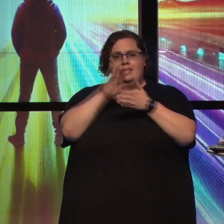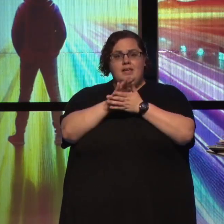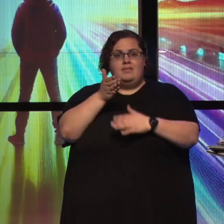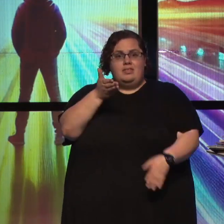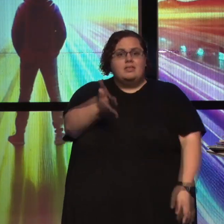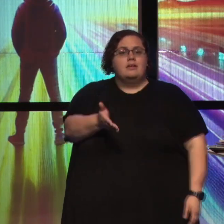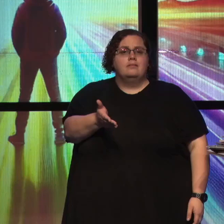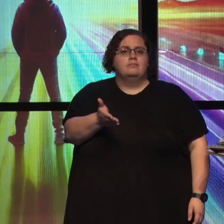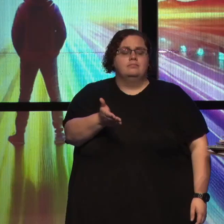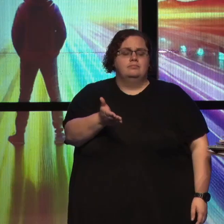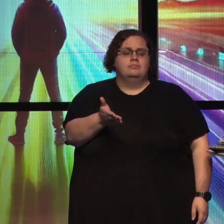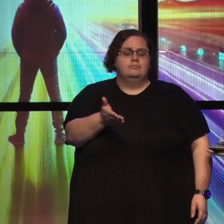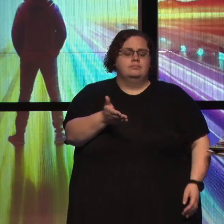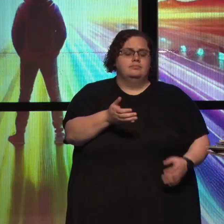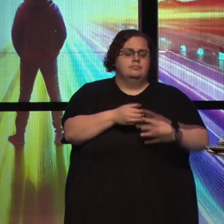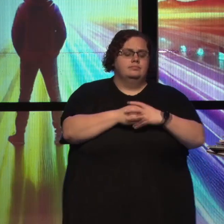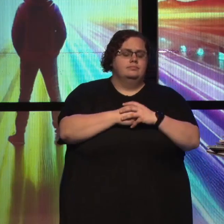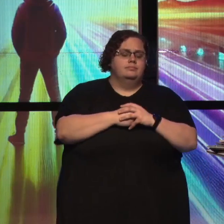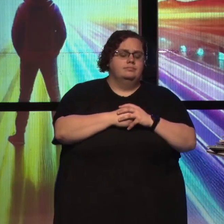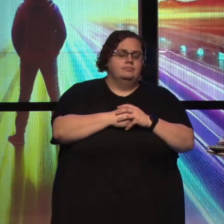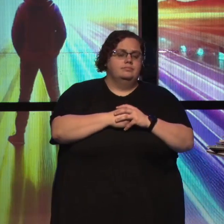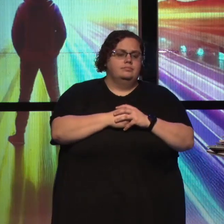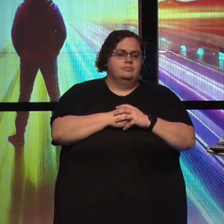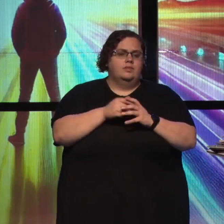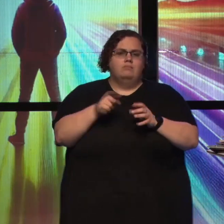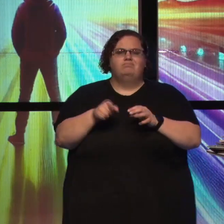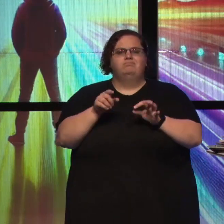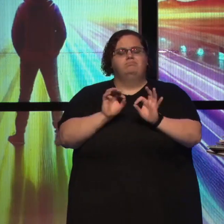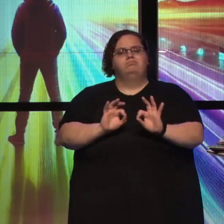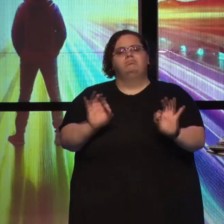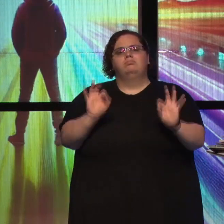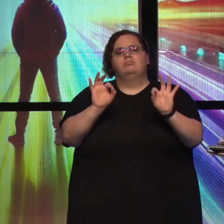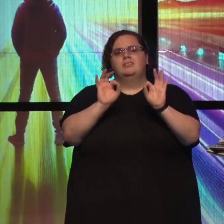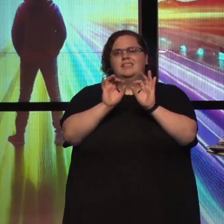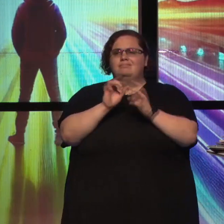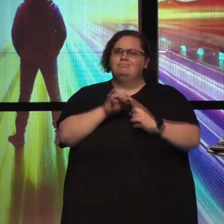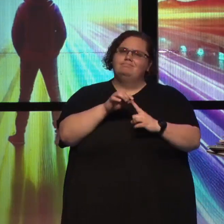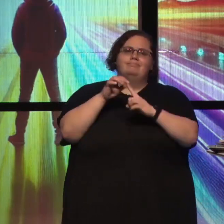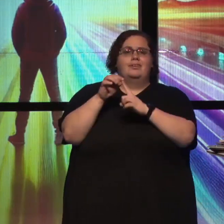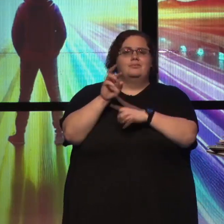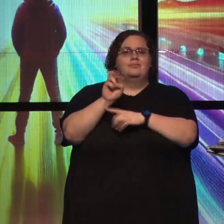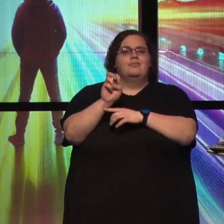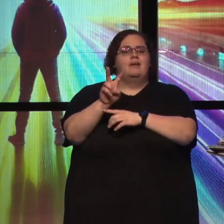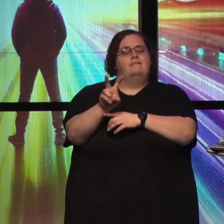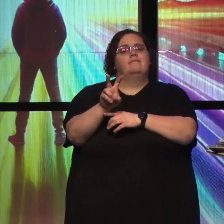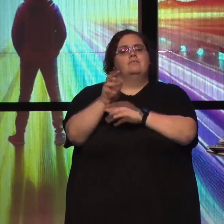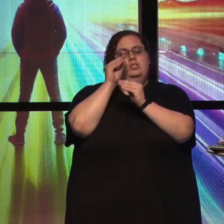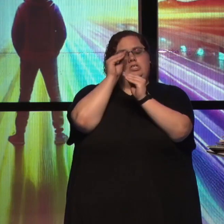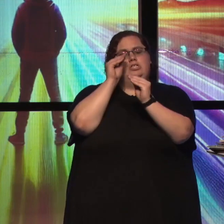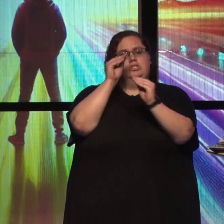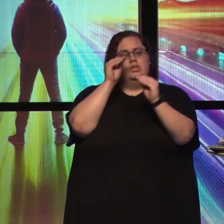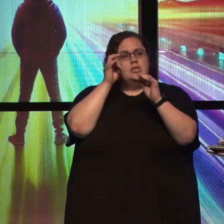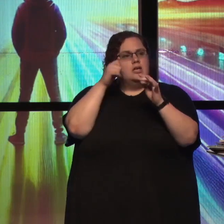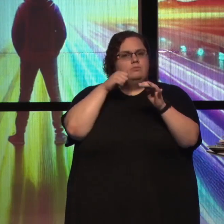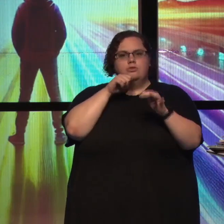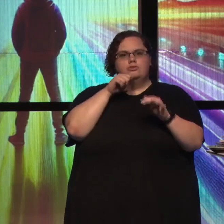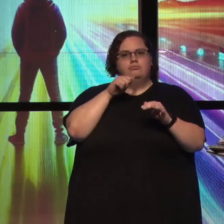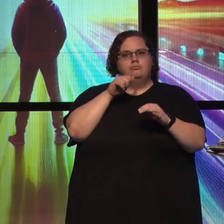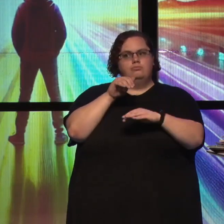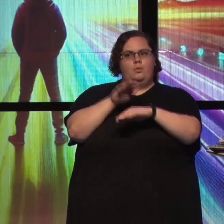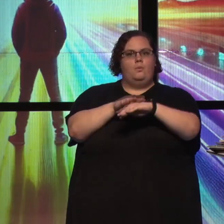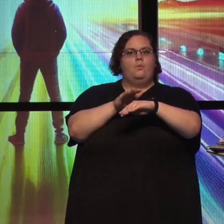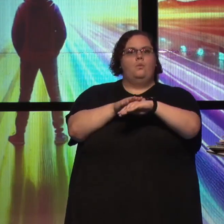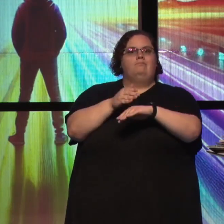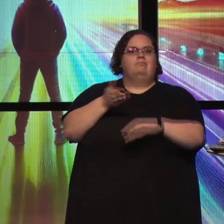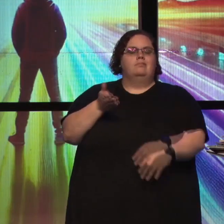So this is huge, especially what Revelation teaches us. is that we should mourn those things. And the